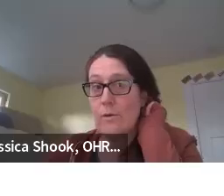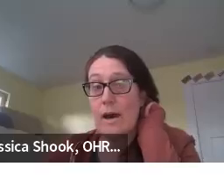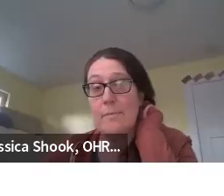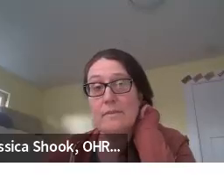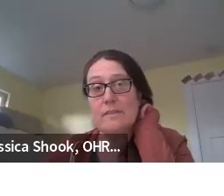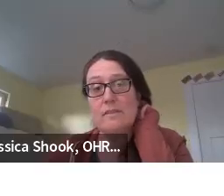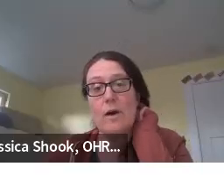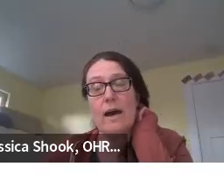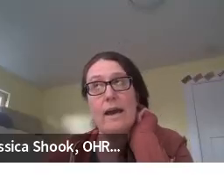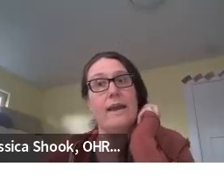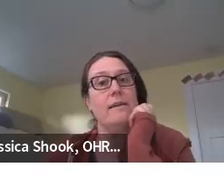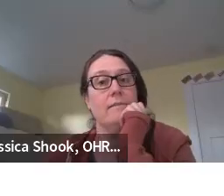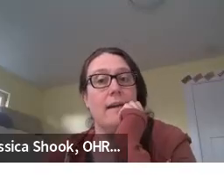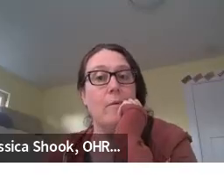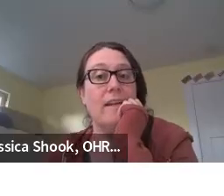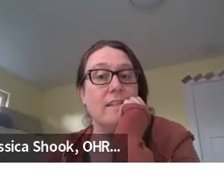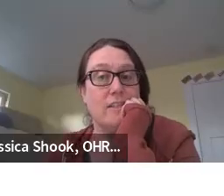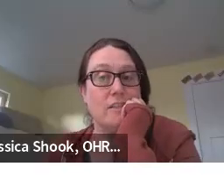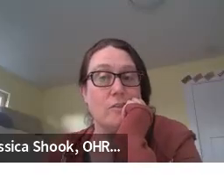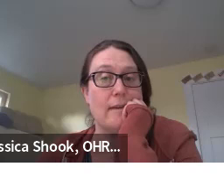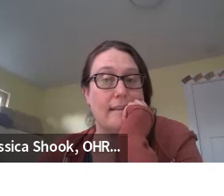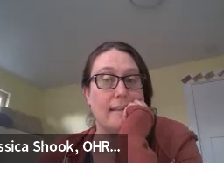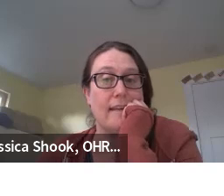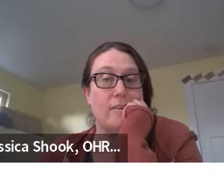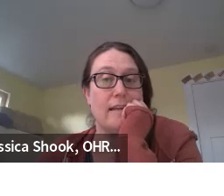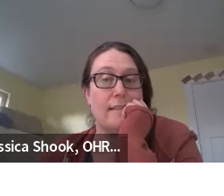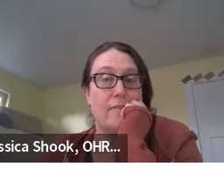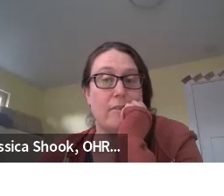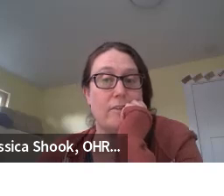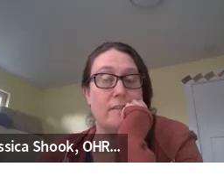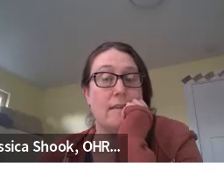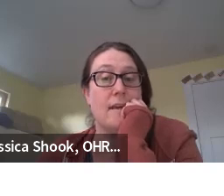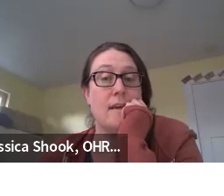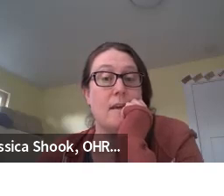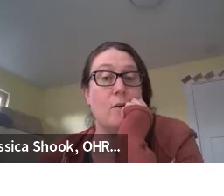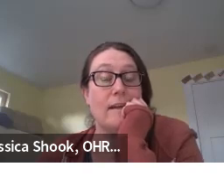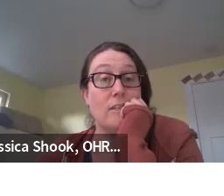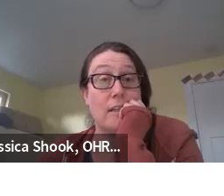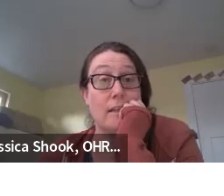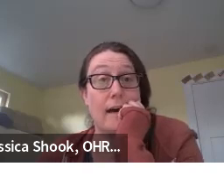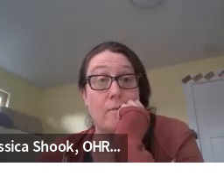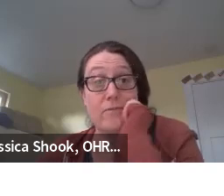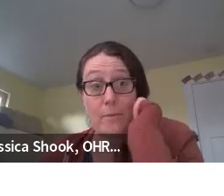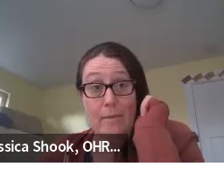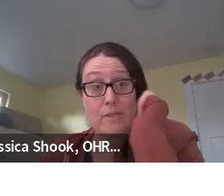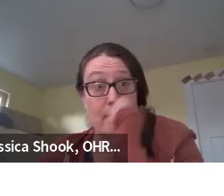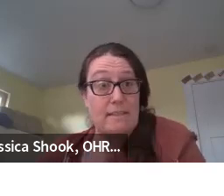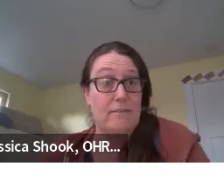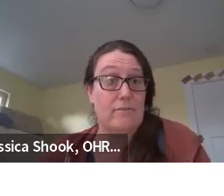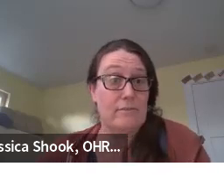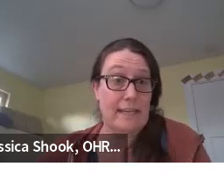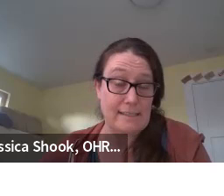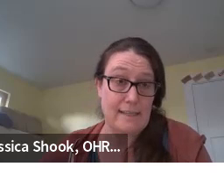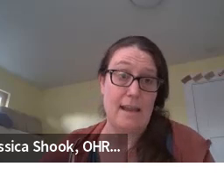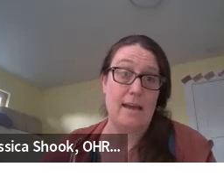Thank you. So I wanted to just directly address that first question. From my